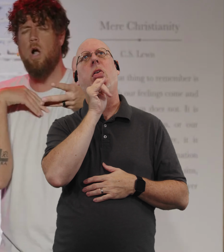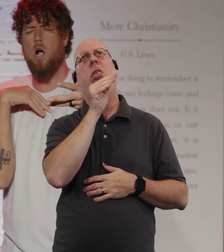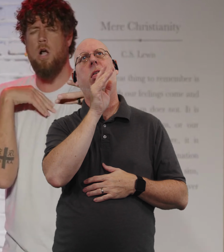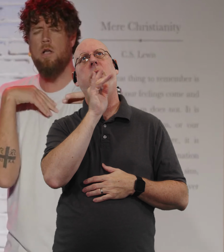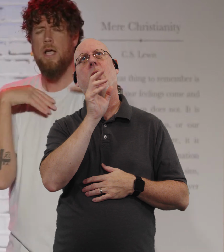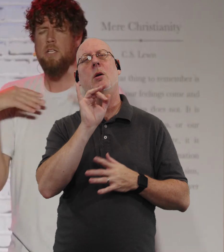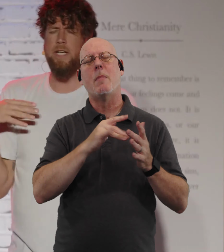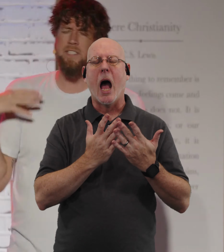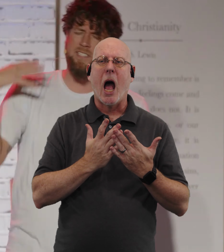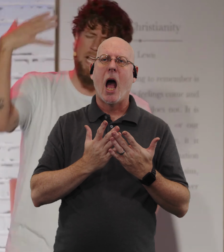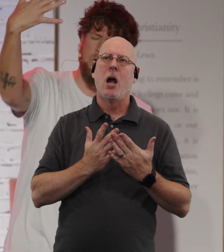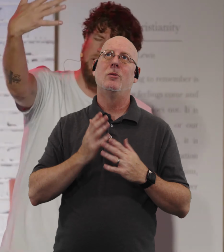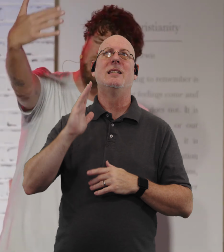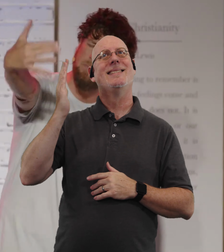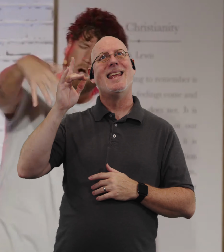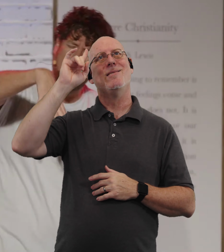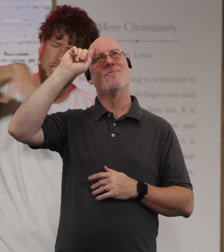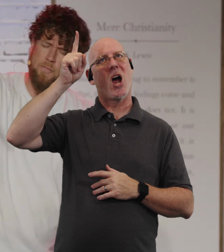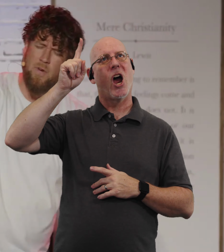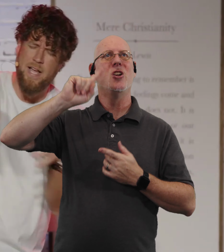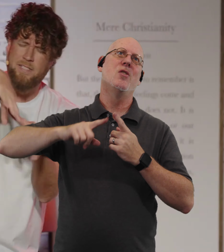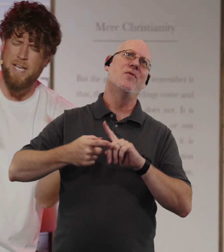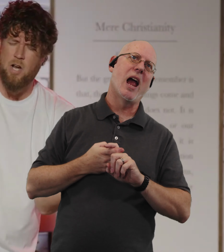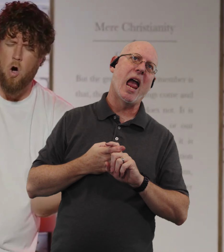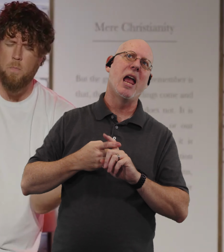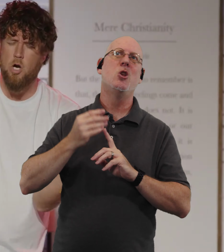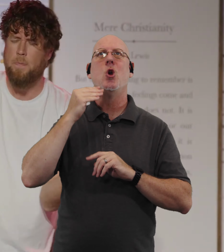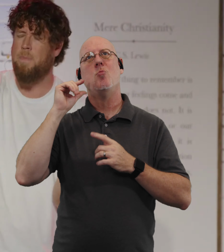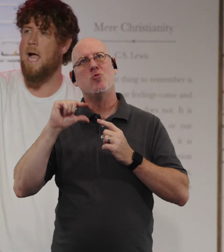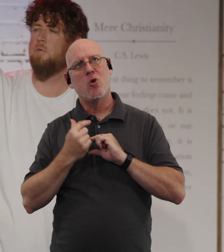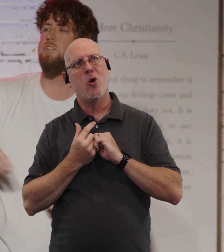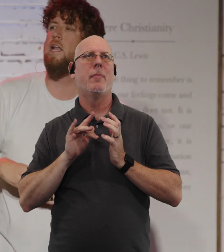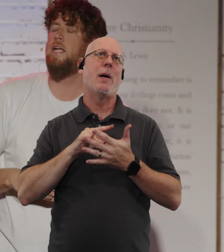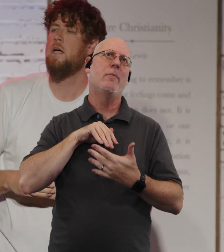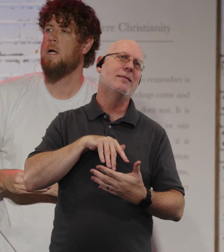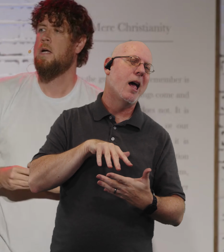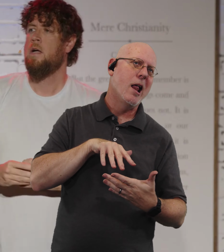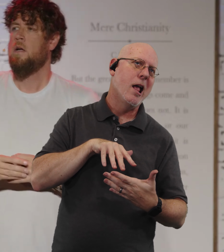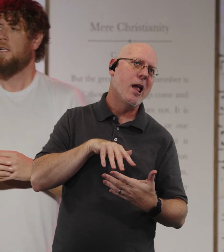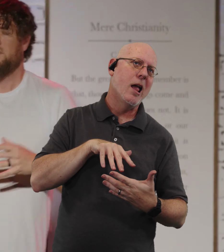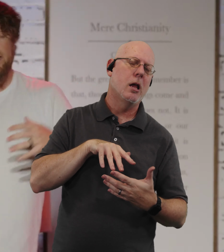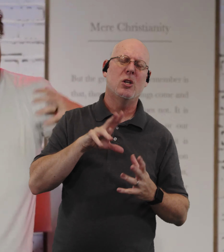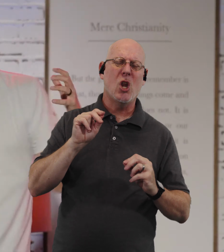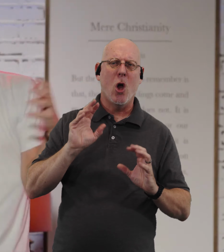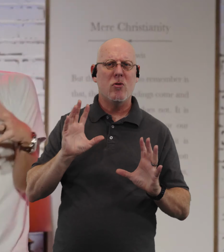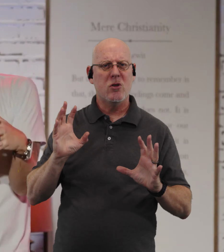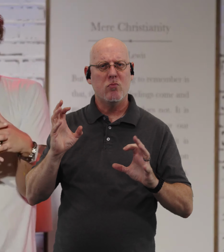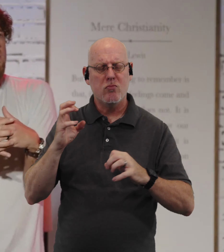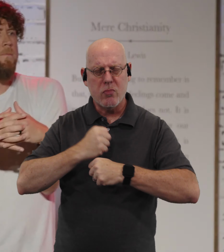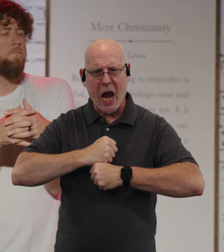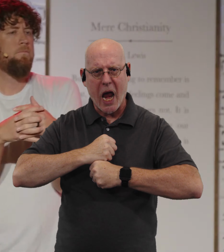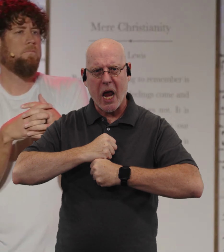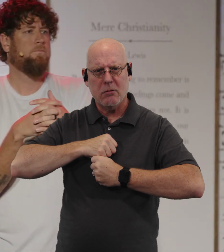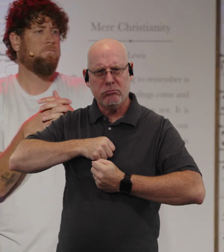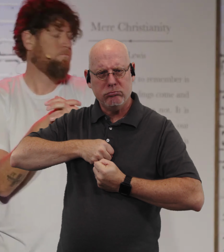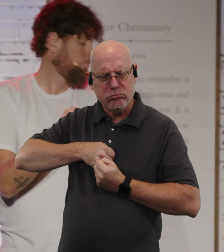the word, so they could seem really smart to their friends in home group or Bible study. Instead, they embraced the word.